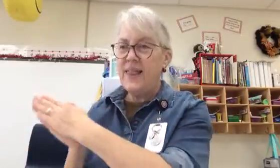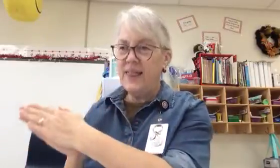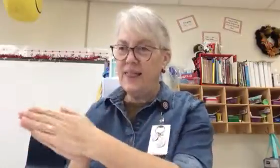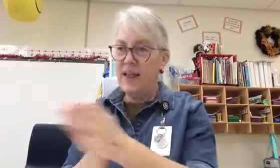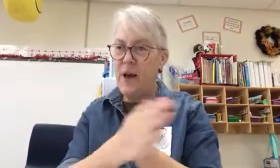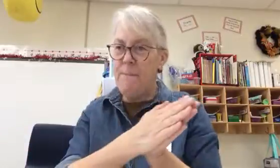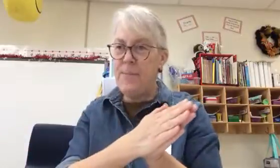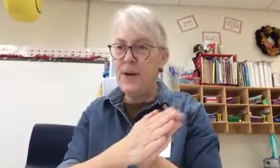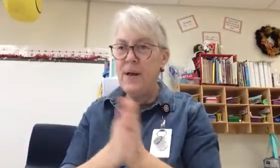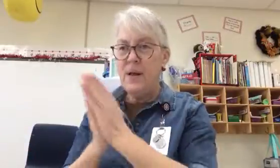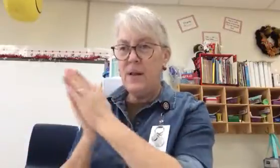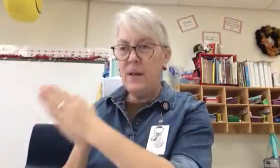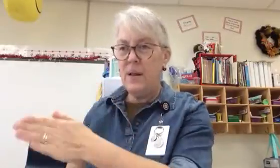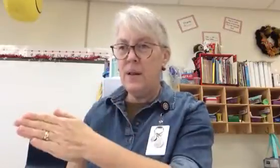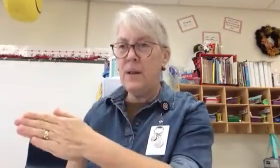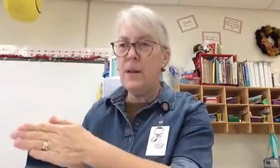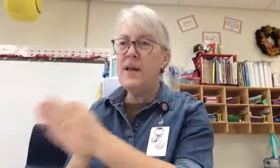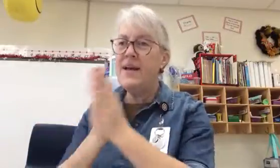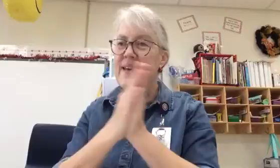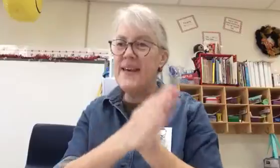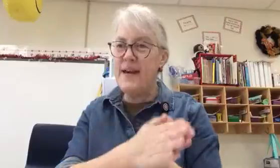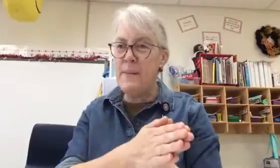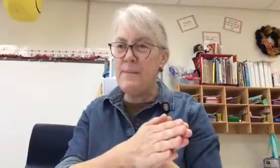Lip, l, ip.